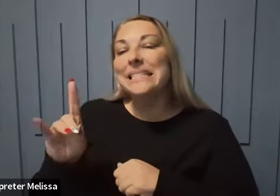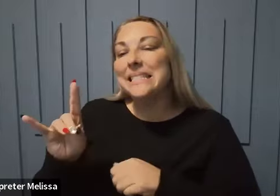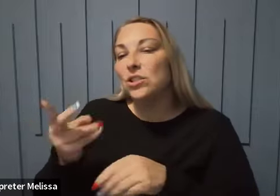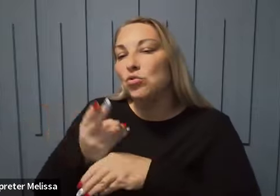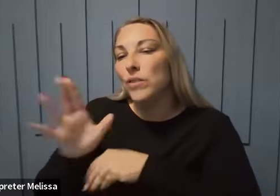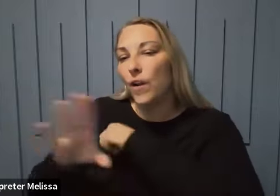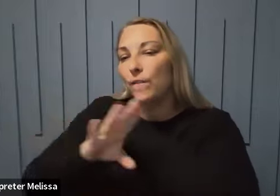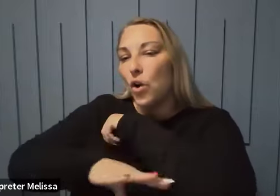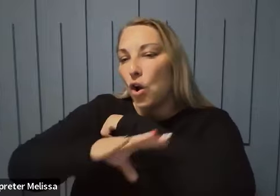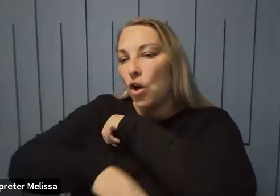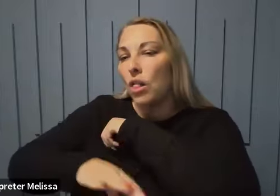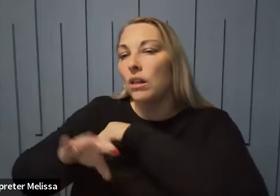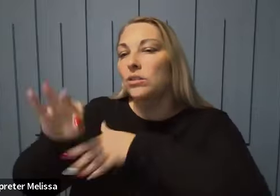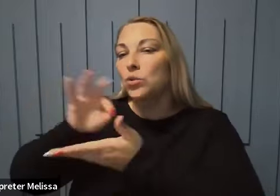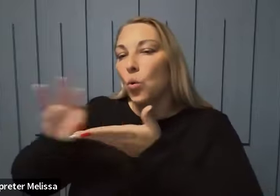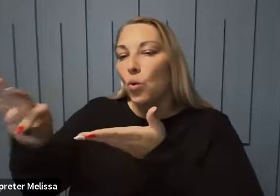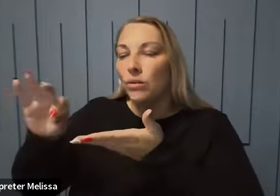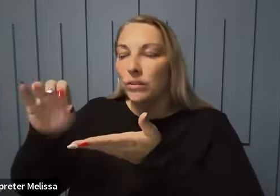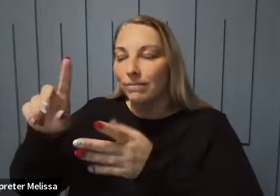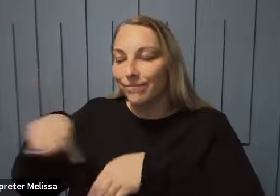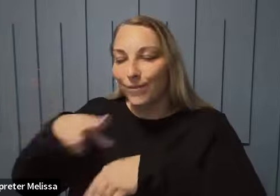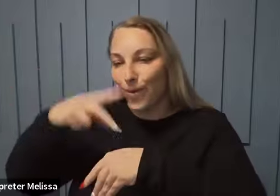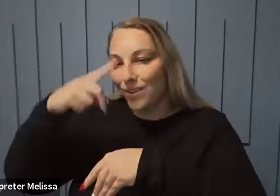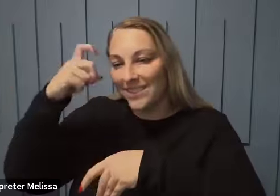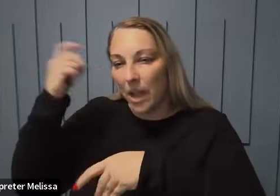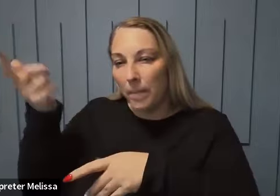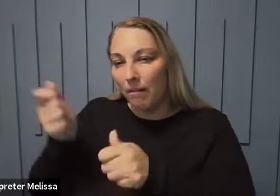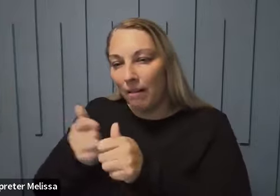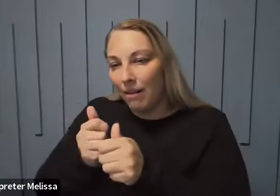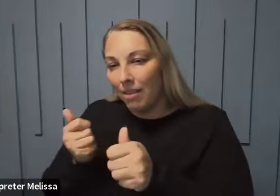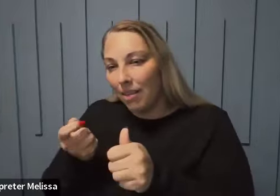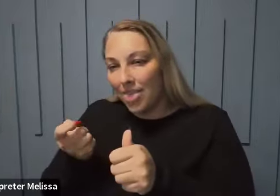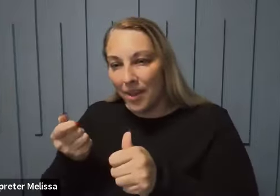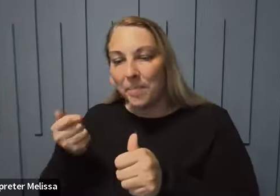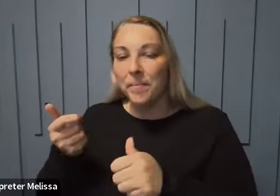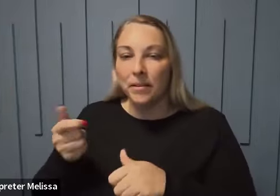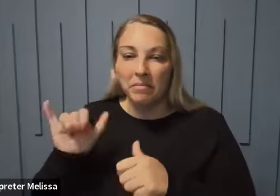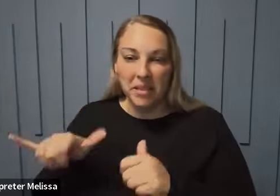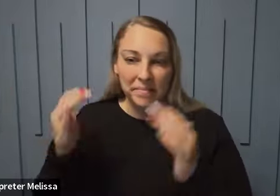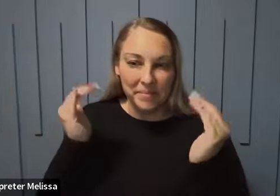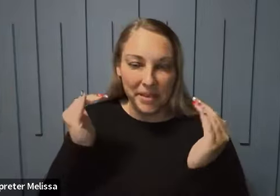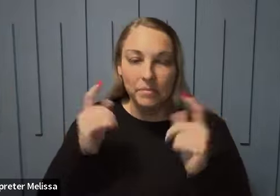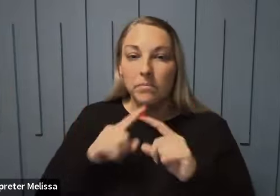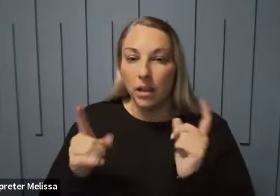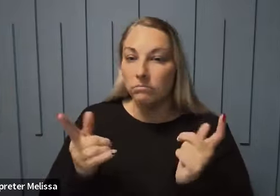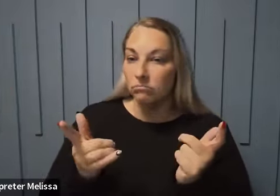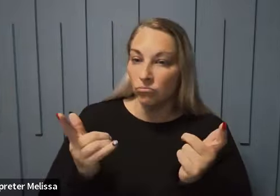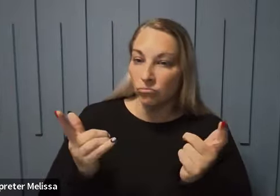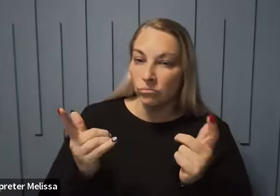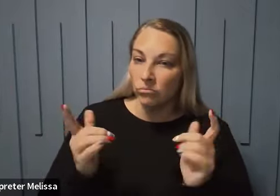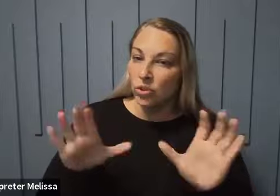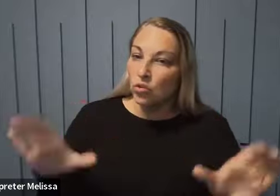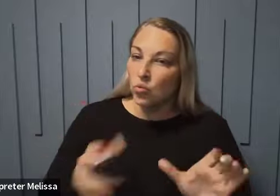bit of summer slip, which is to be expected, but generally speaking, they're doing pretty well. The majority of them are achieving above grade